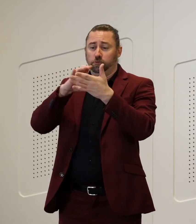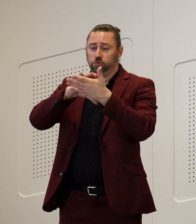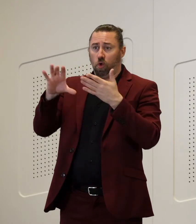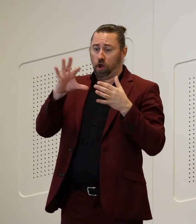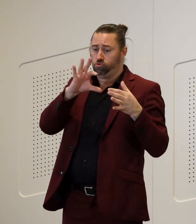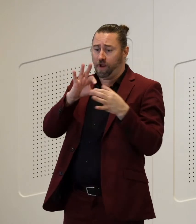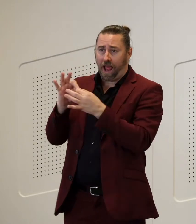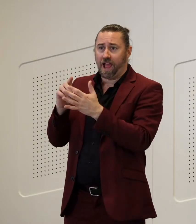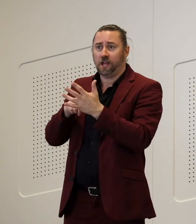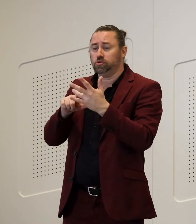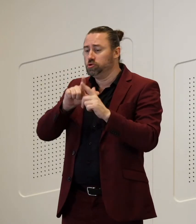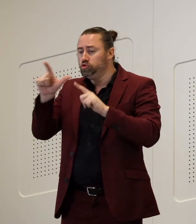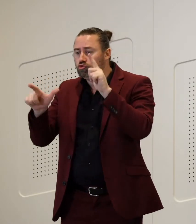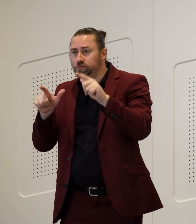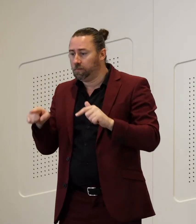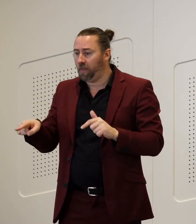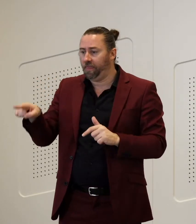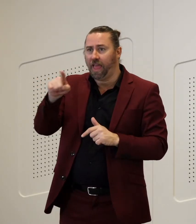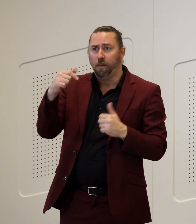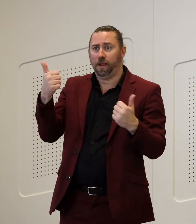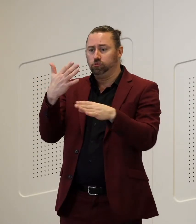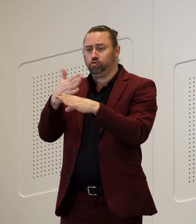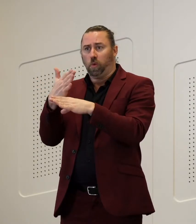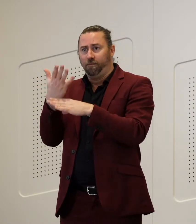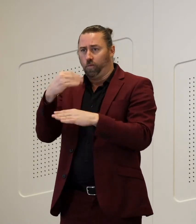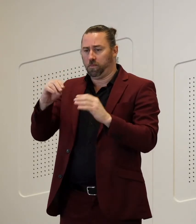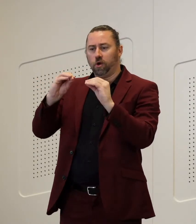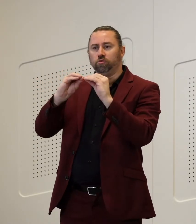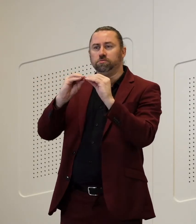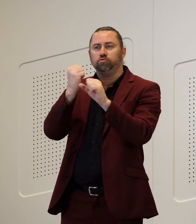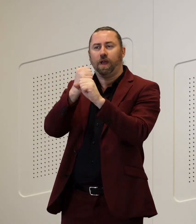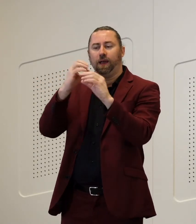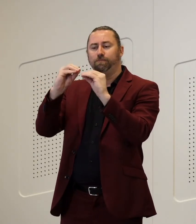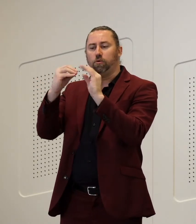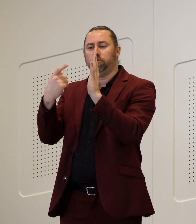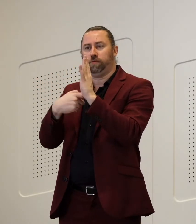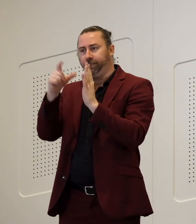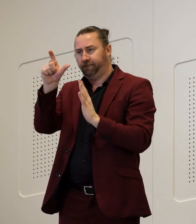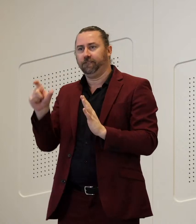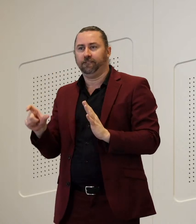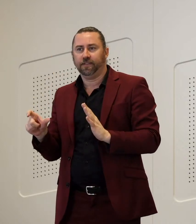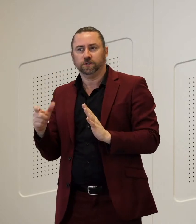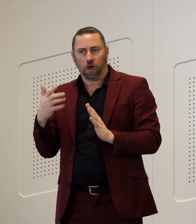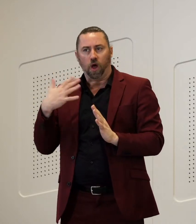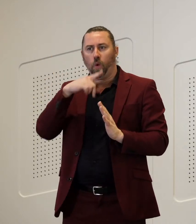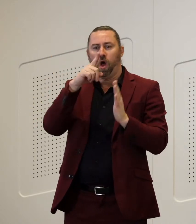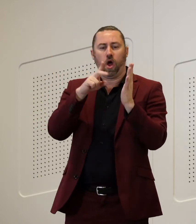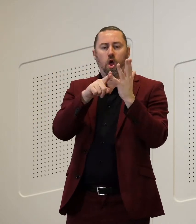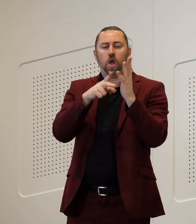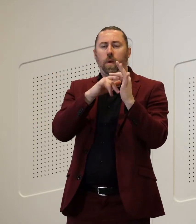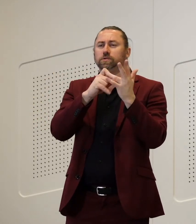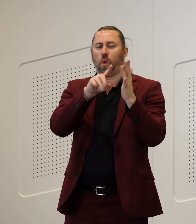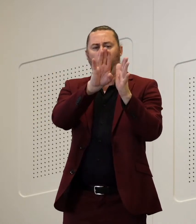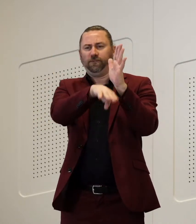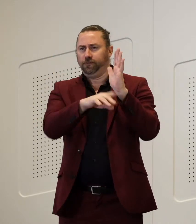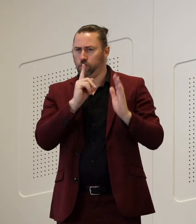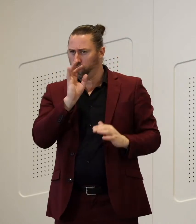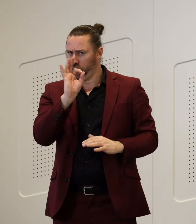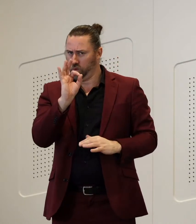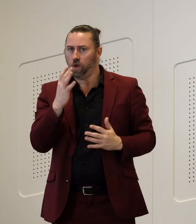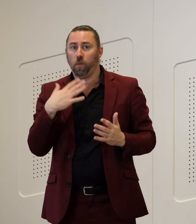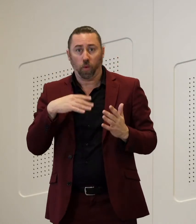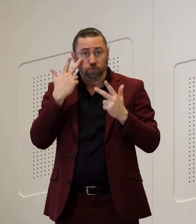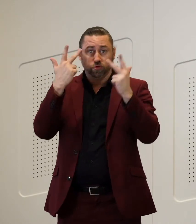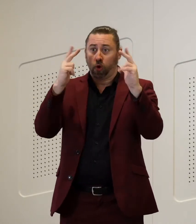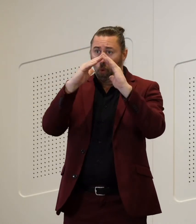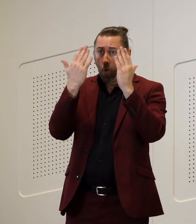directly and indirectly on the Great Barrier Reef. And so we do want it to retain that recognition. But we also want to signal to the global